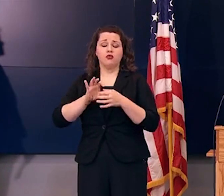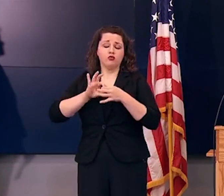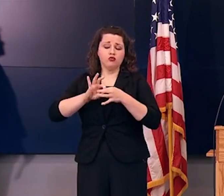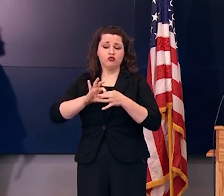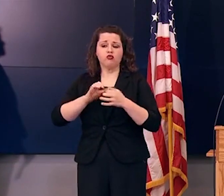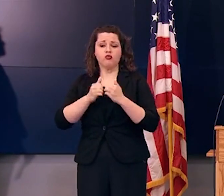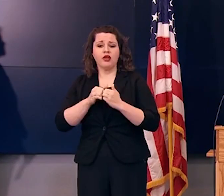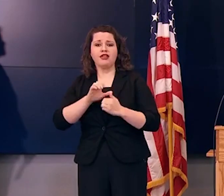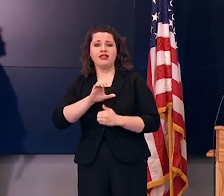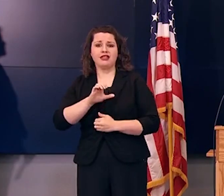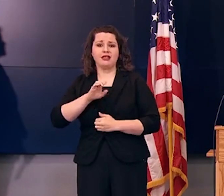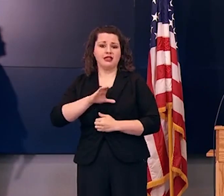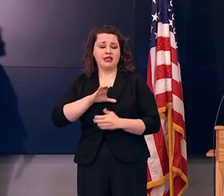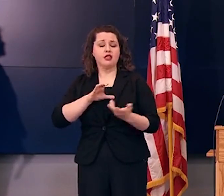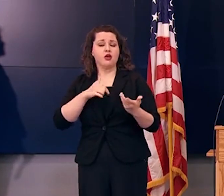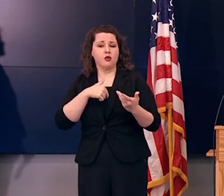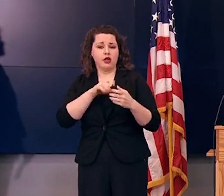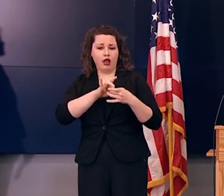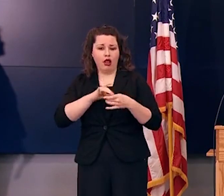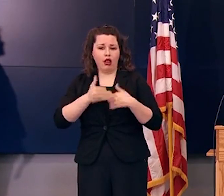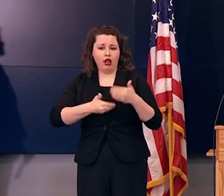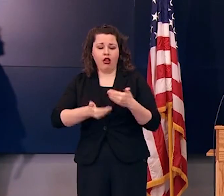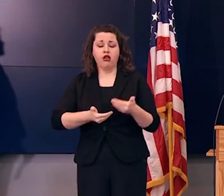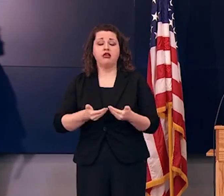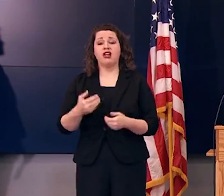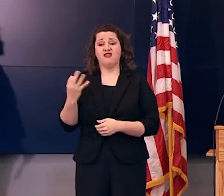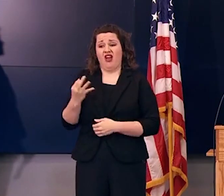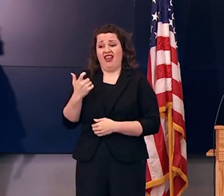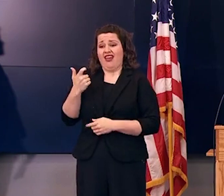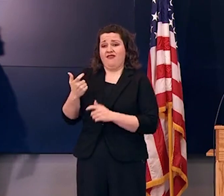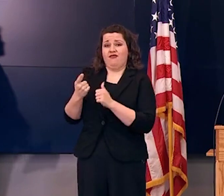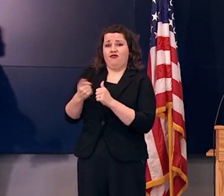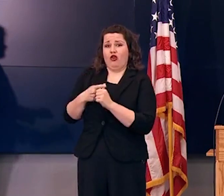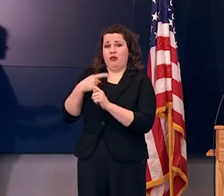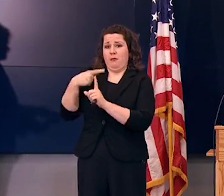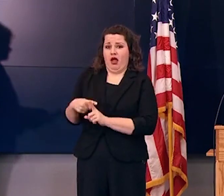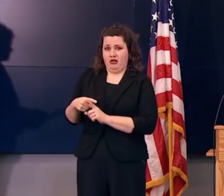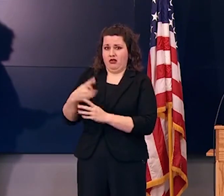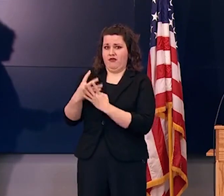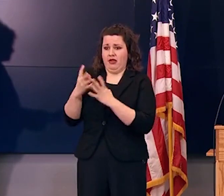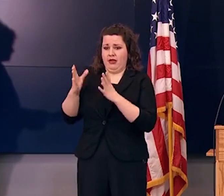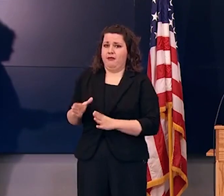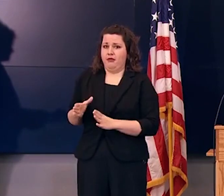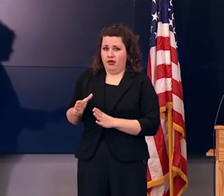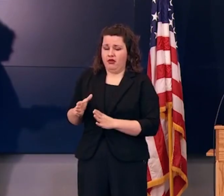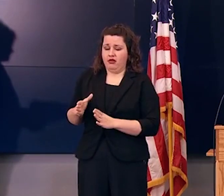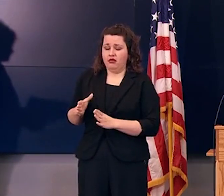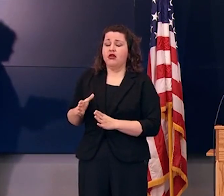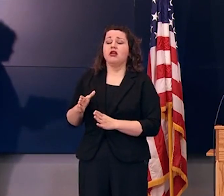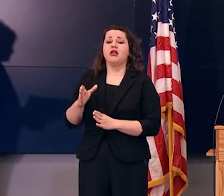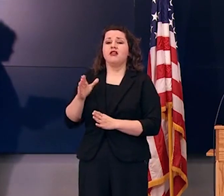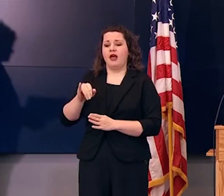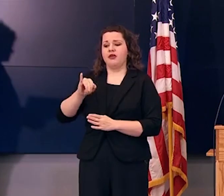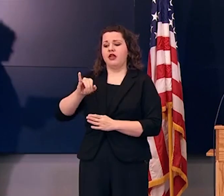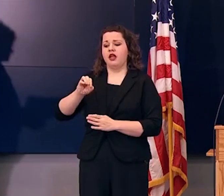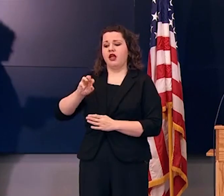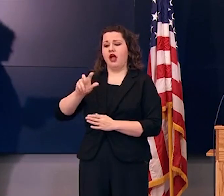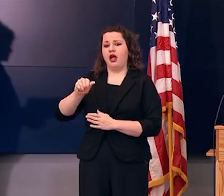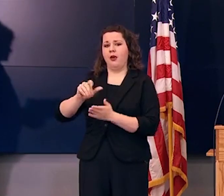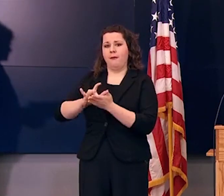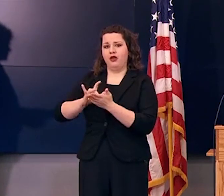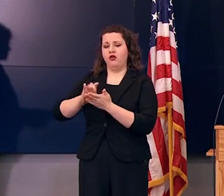as they navigate through this. On Friday, we had our first positive inmate, as Governor Reynolds mentioned, at the Iowa